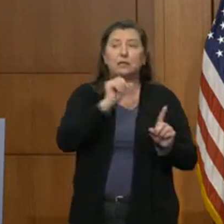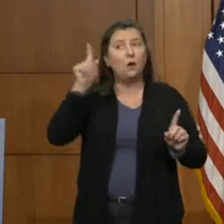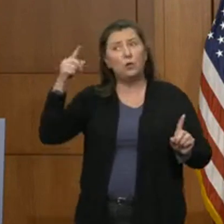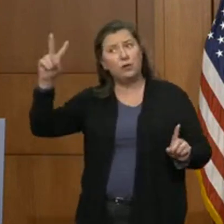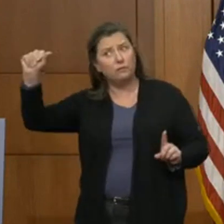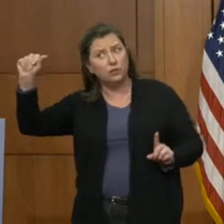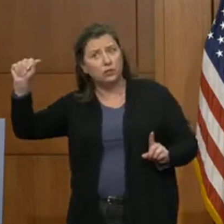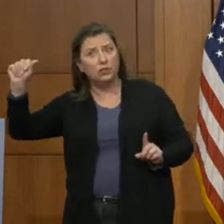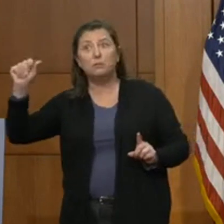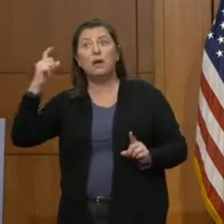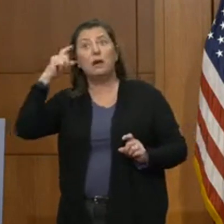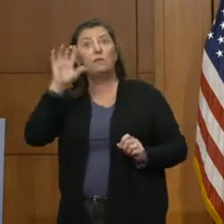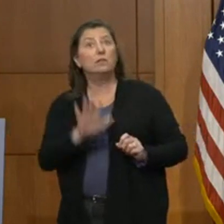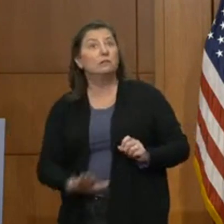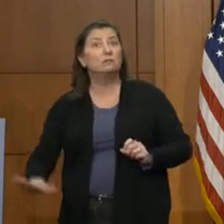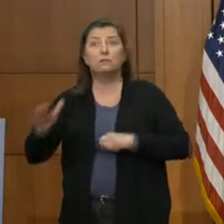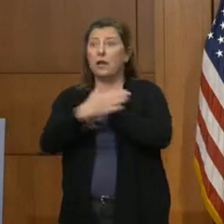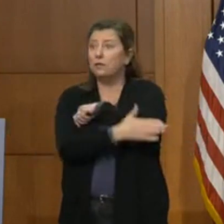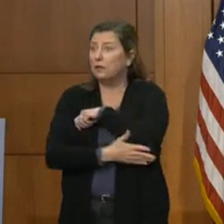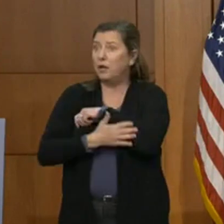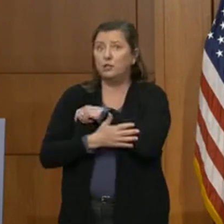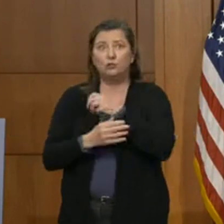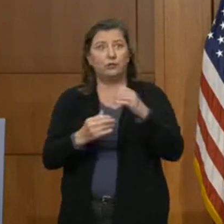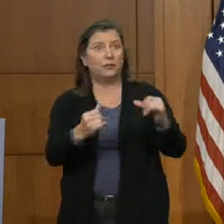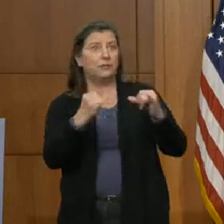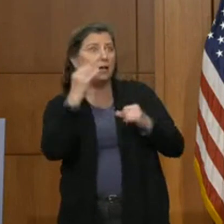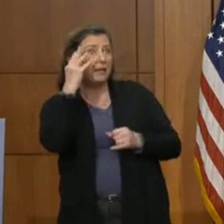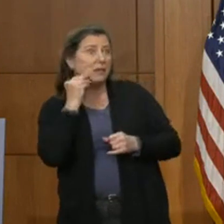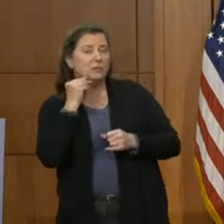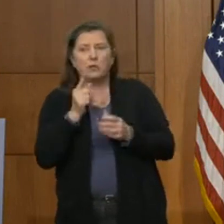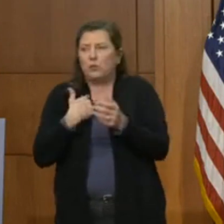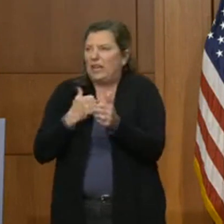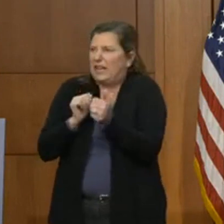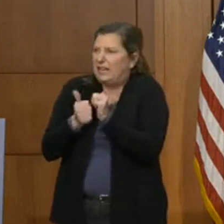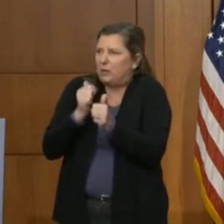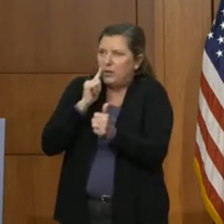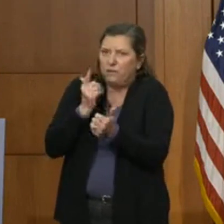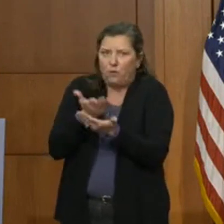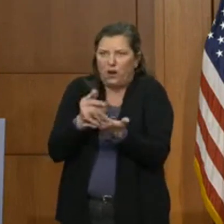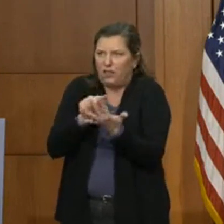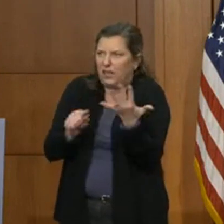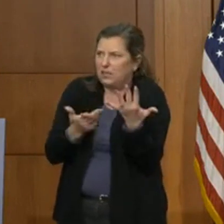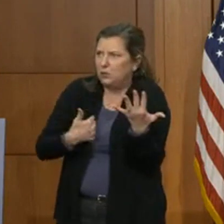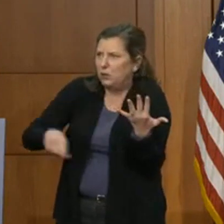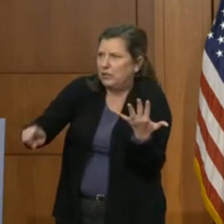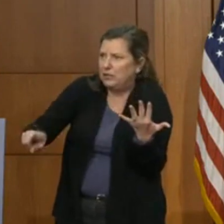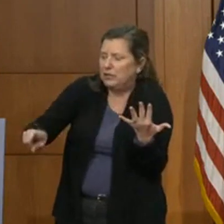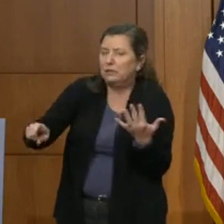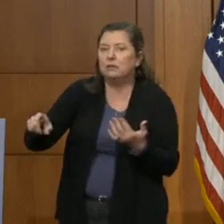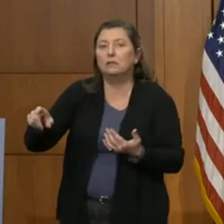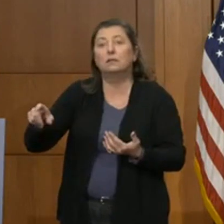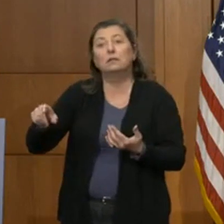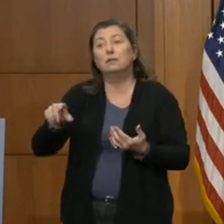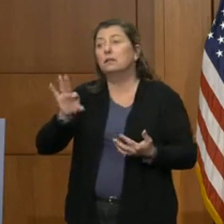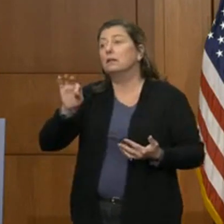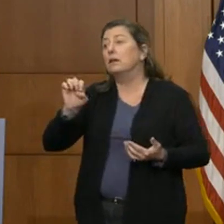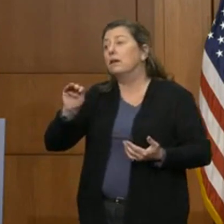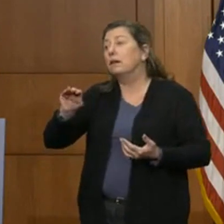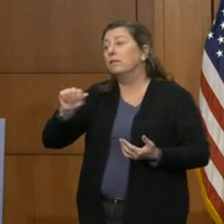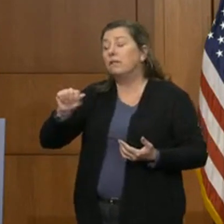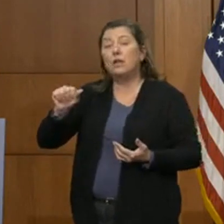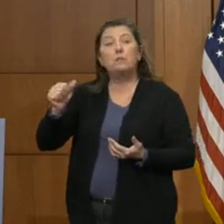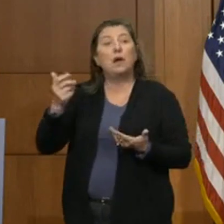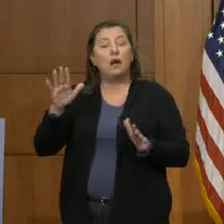it's governors across our country are literally competing for supplies. And as I mentioned earlier, FEMA has now sent